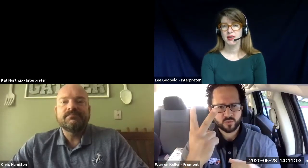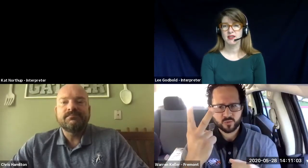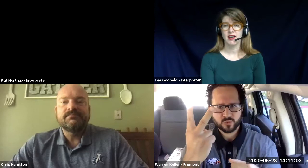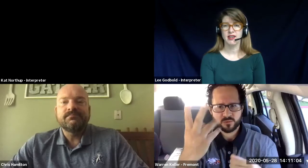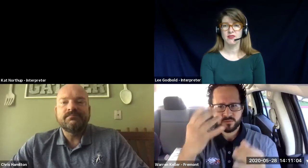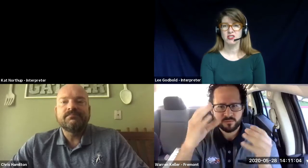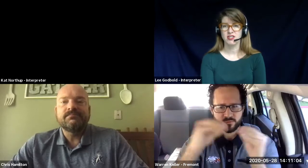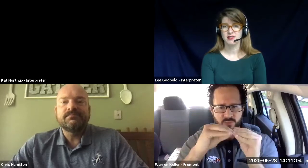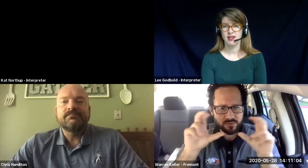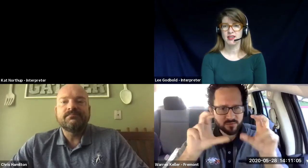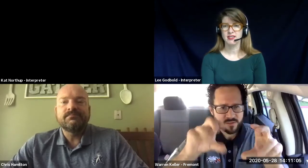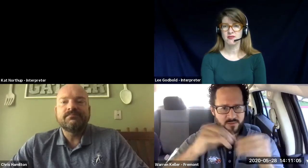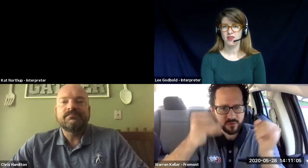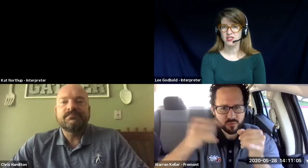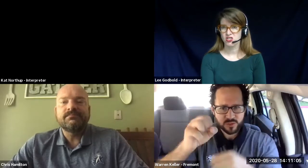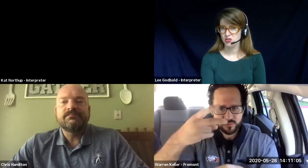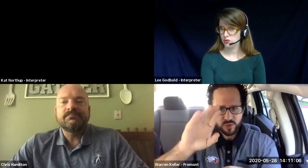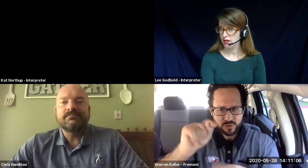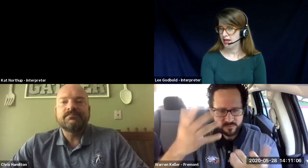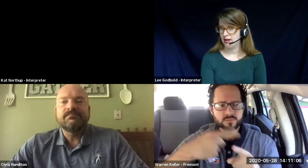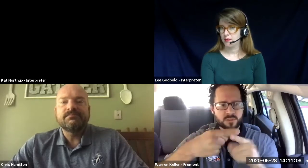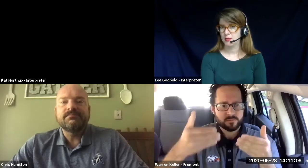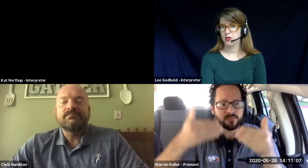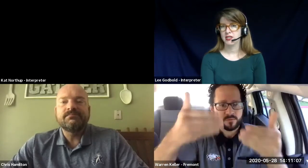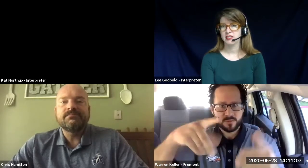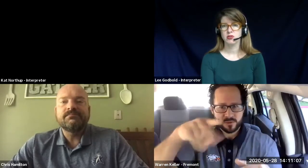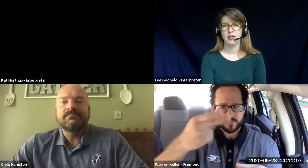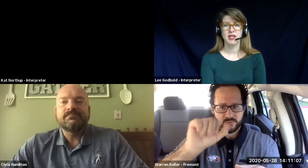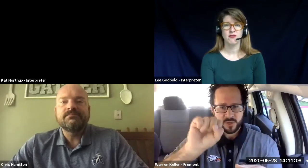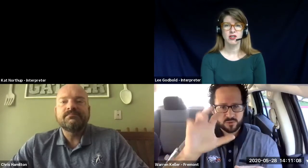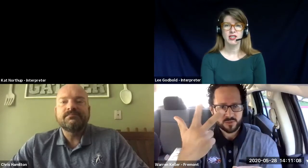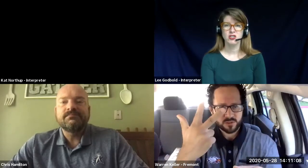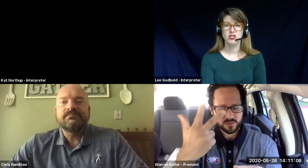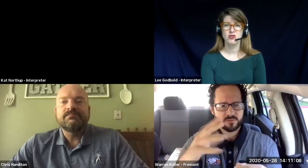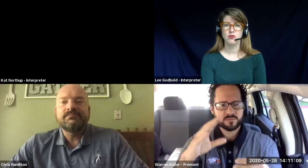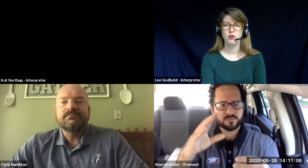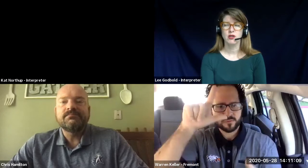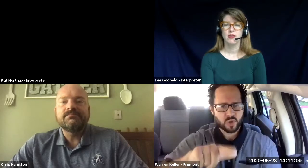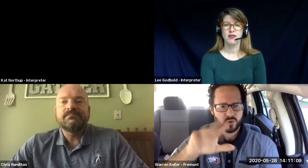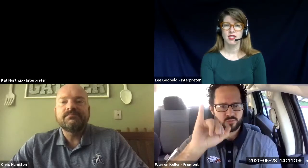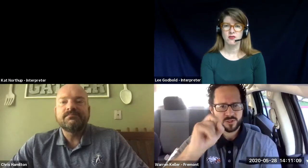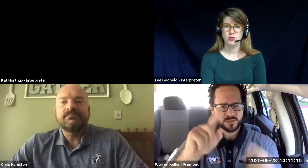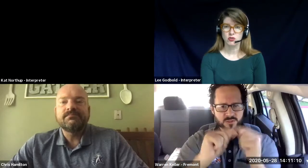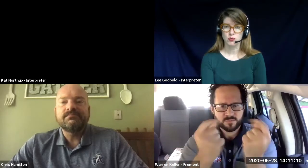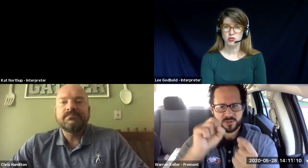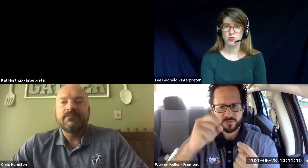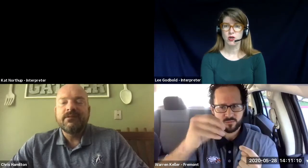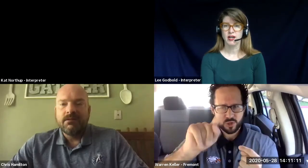on the IFHS guidelines in phase 2, and maybe putting some more time and effort into the individual sports,